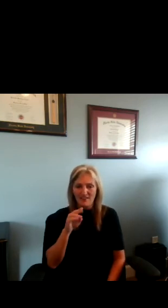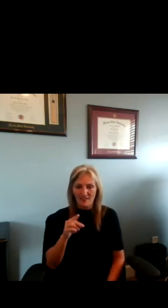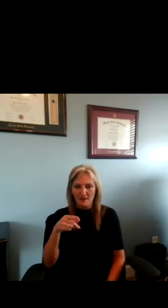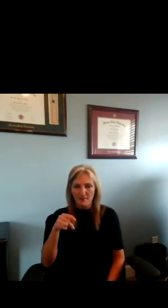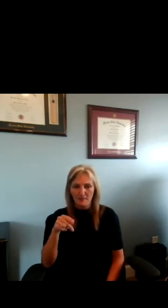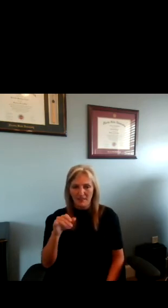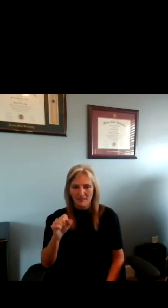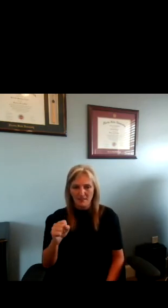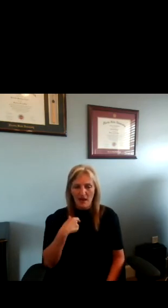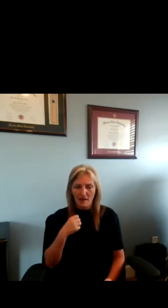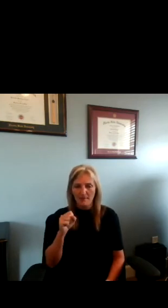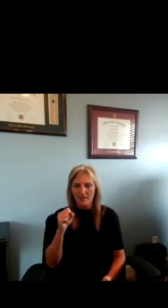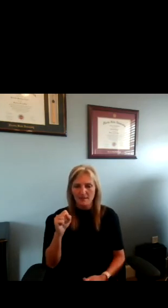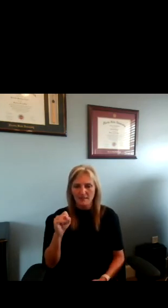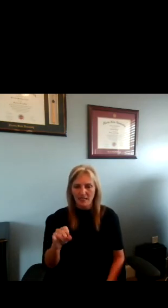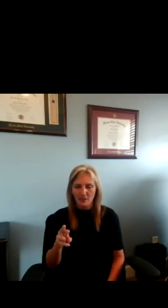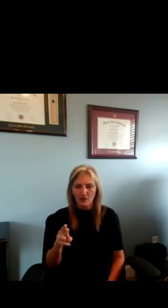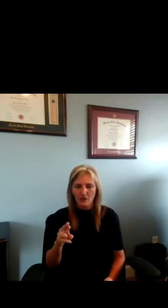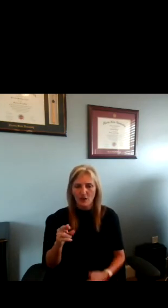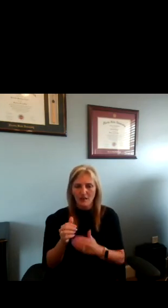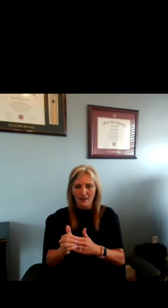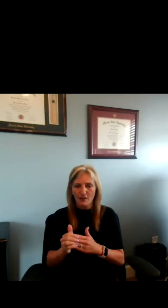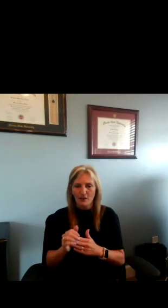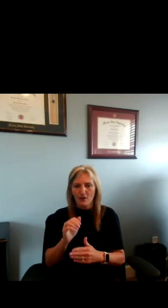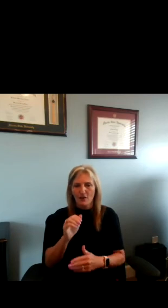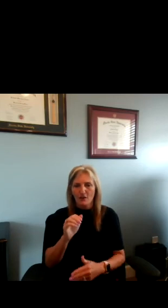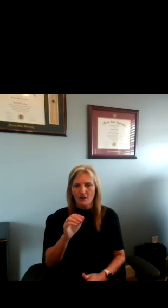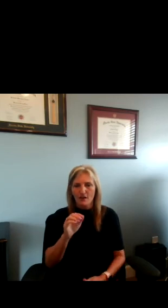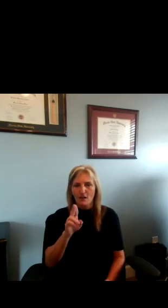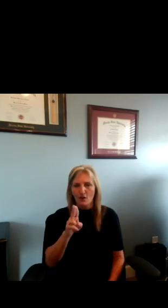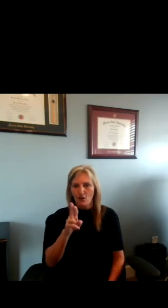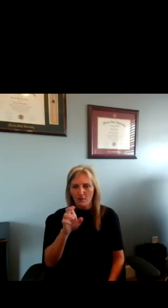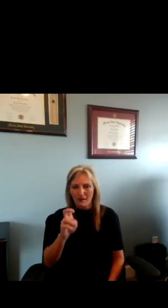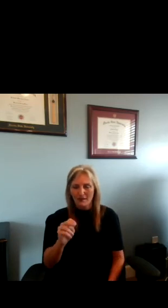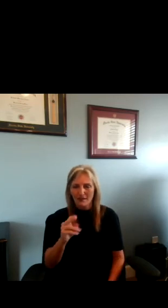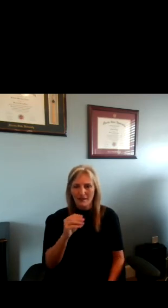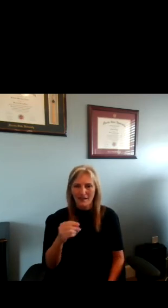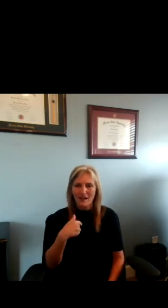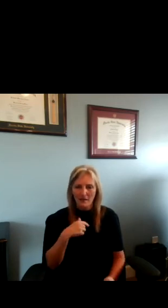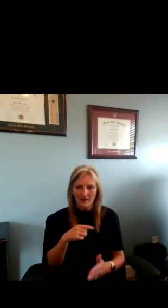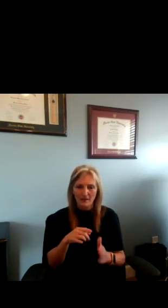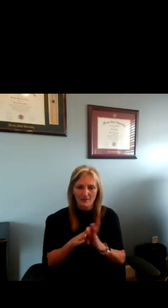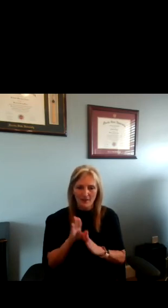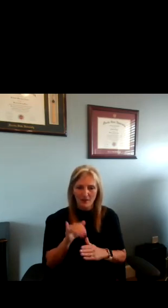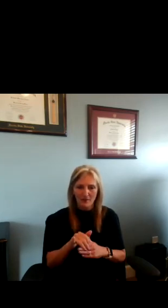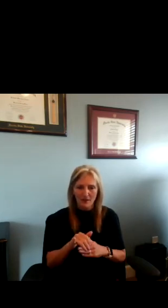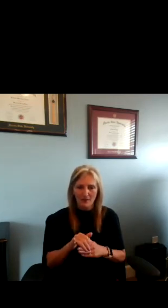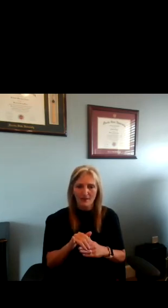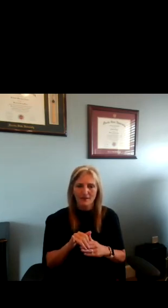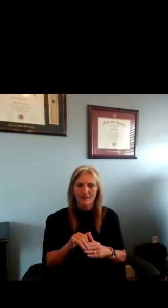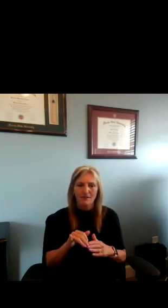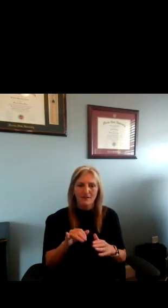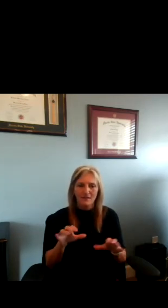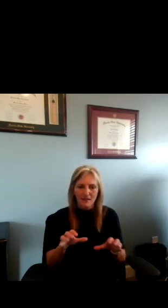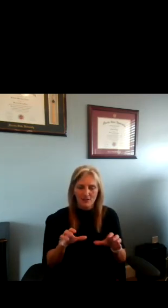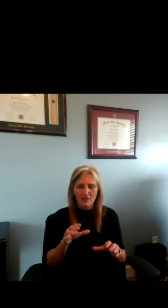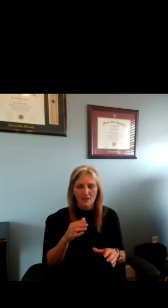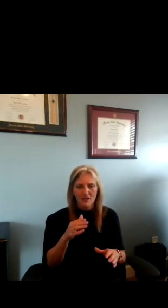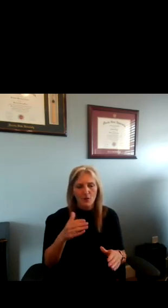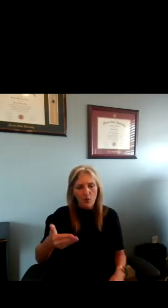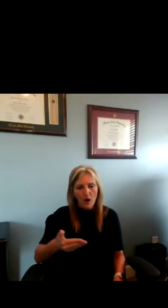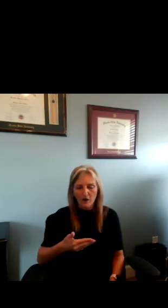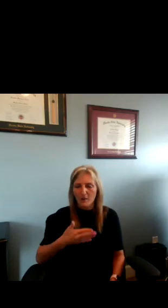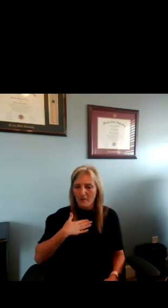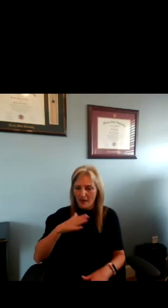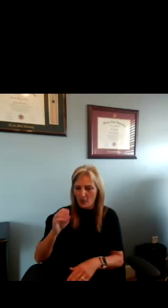and I direct the Prison Research and Innovation Initiative. And it's my pleasure to join my colleagues in welcoming all of you here this